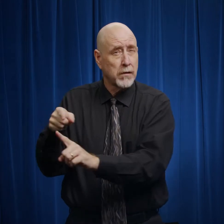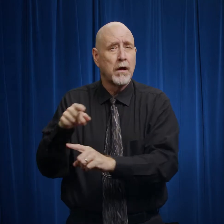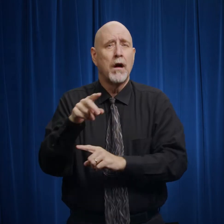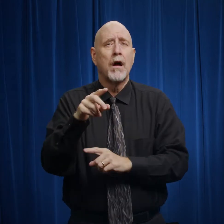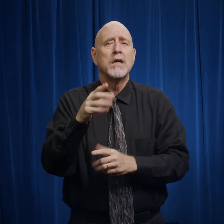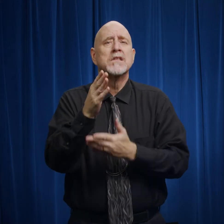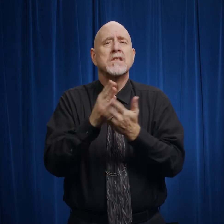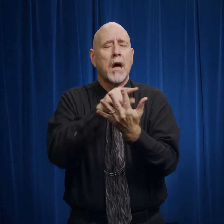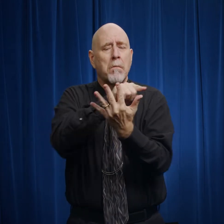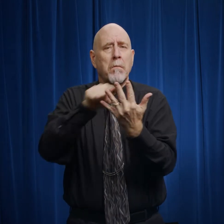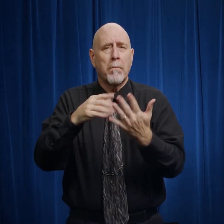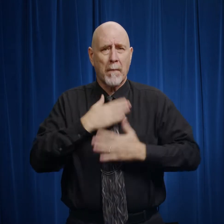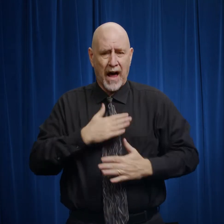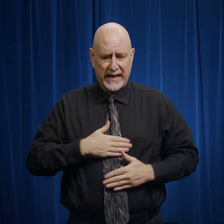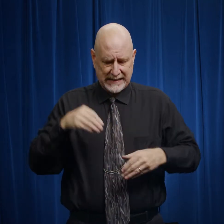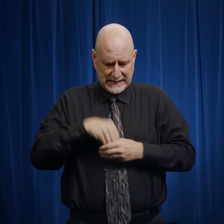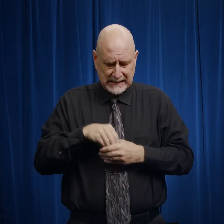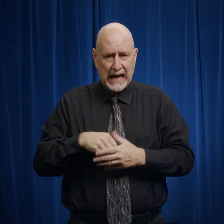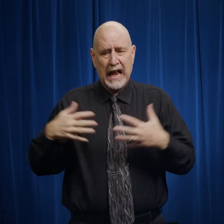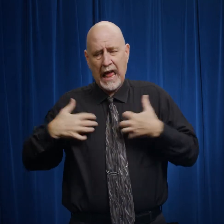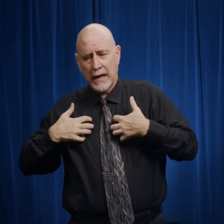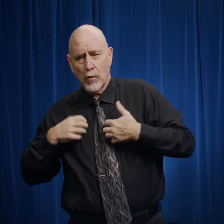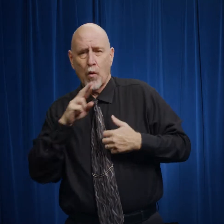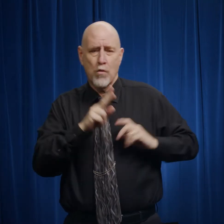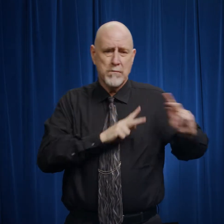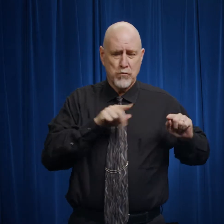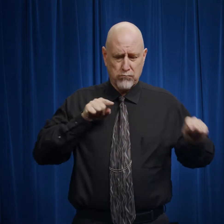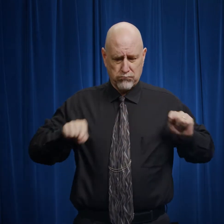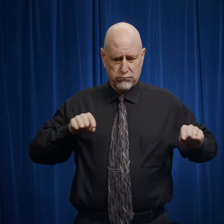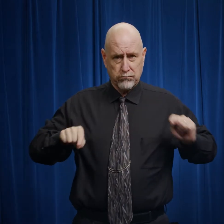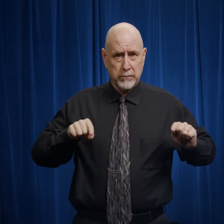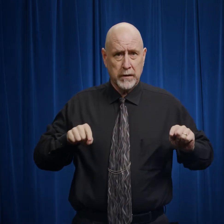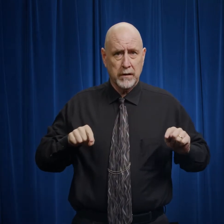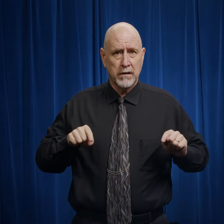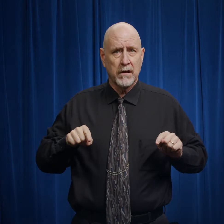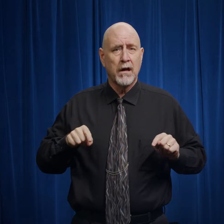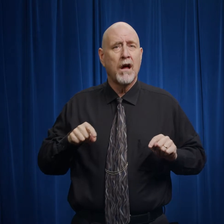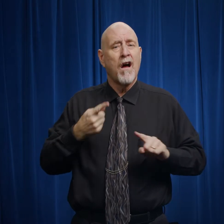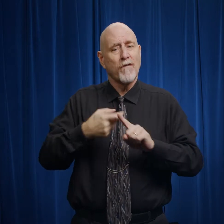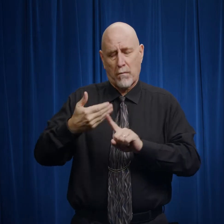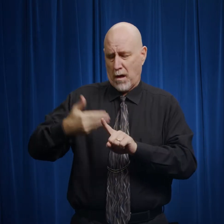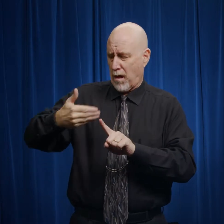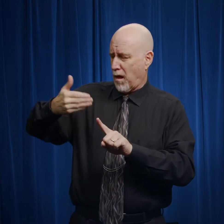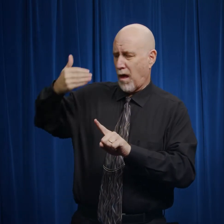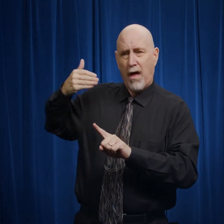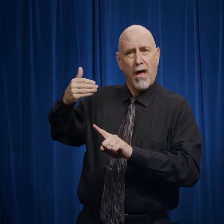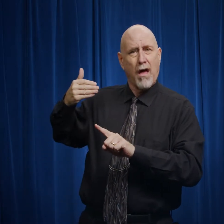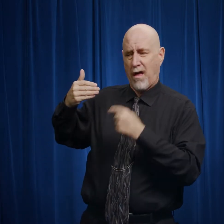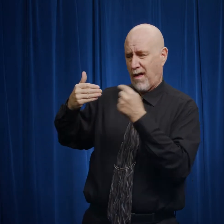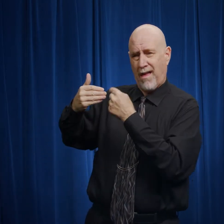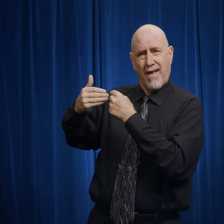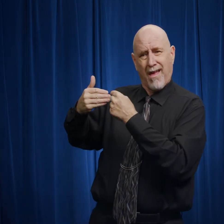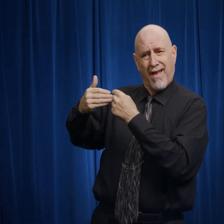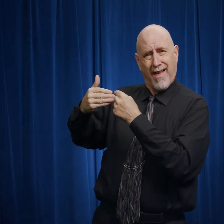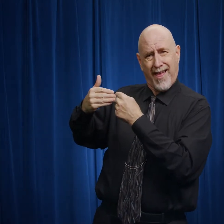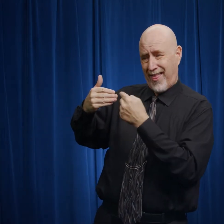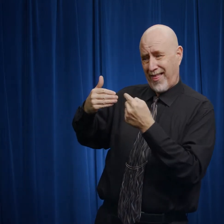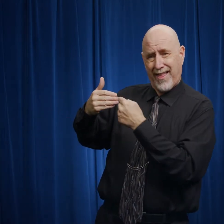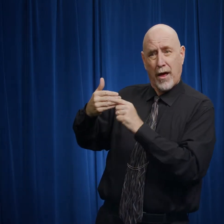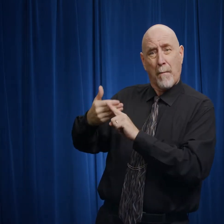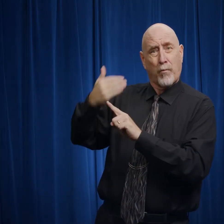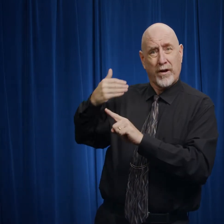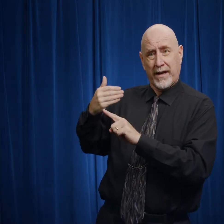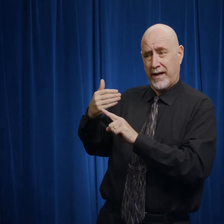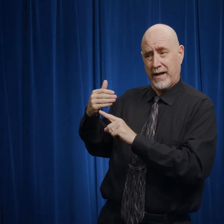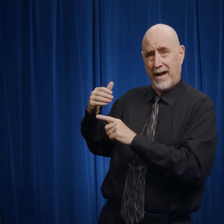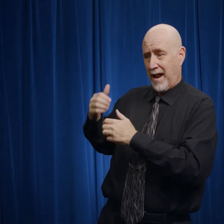is that there are certain organs in the bodies of animals or humans that are leftovers from a time when,